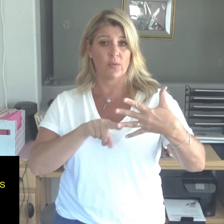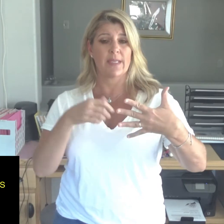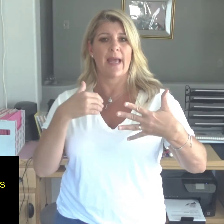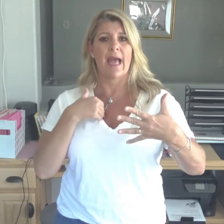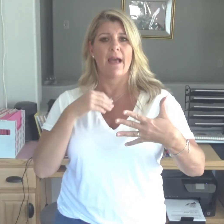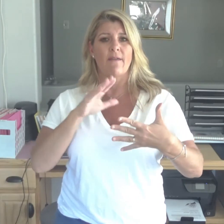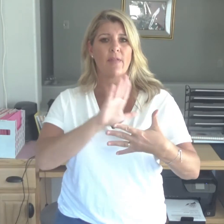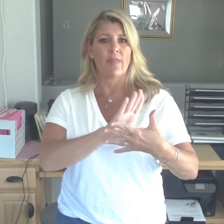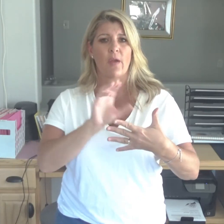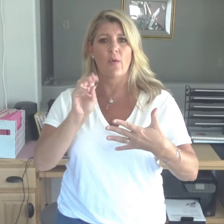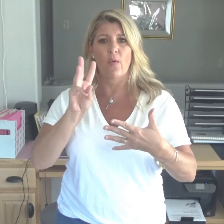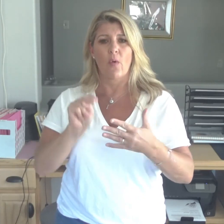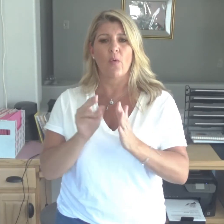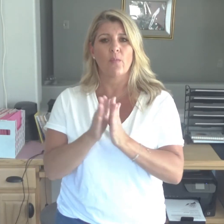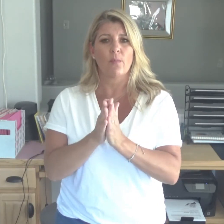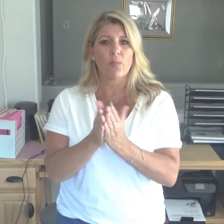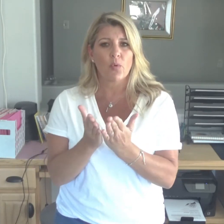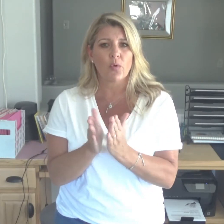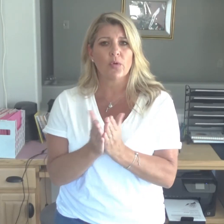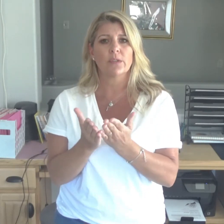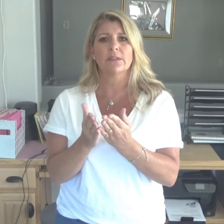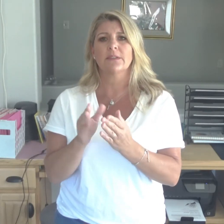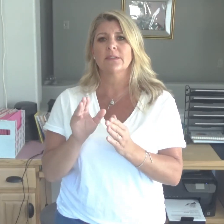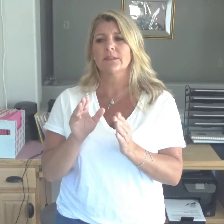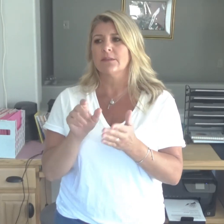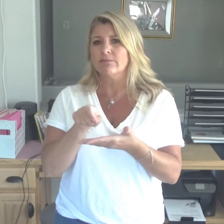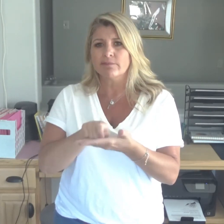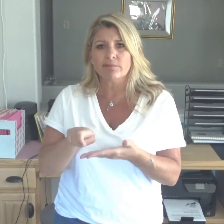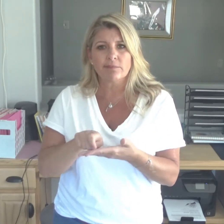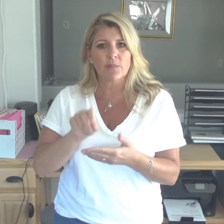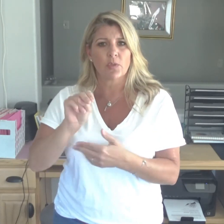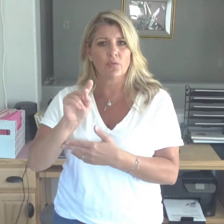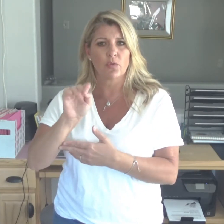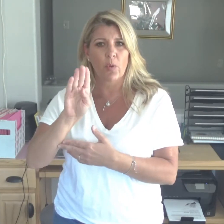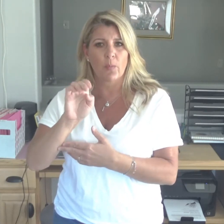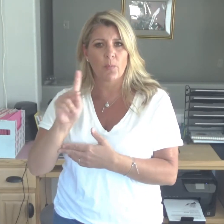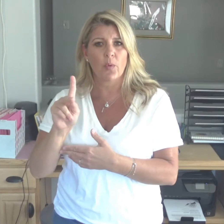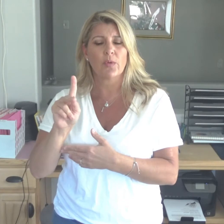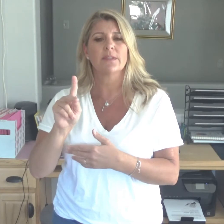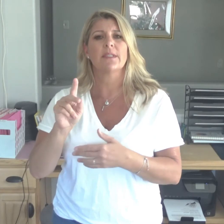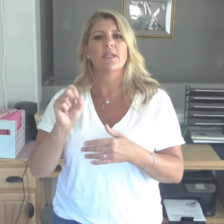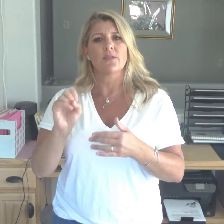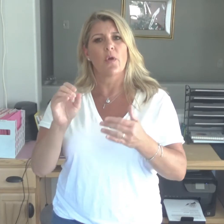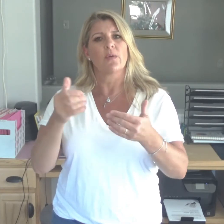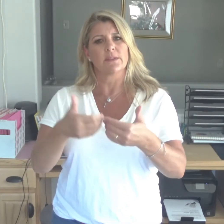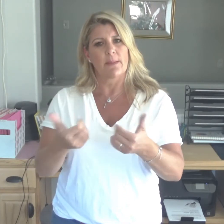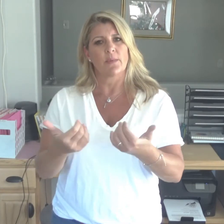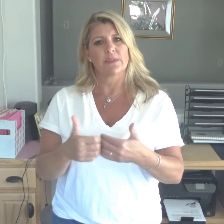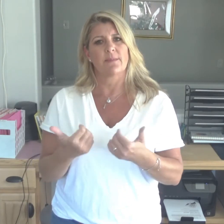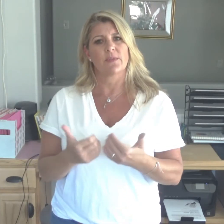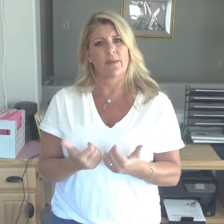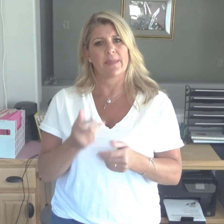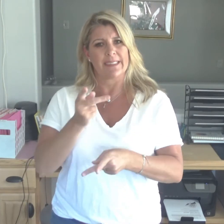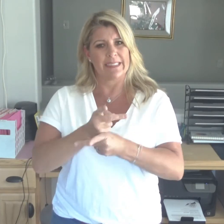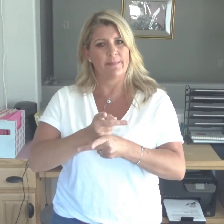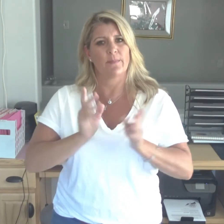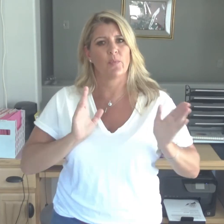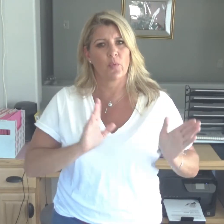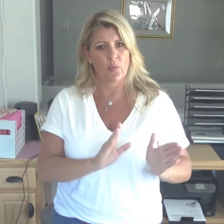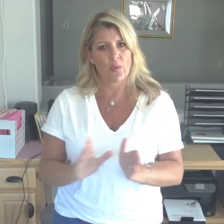what's important with these subjects is that they have their own books, their own notebooks, and you keep them all separated